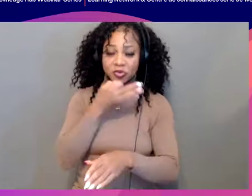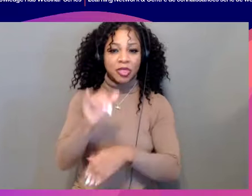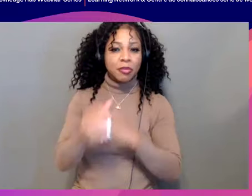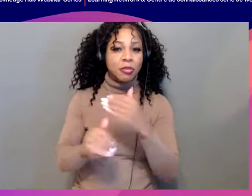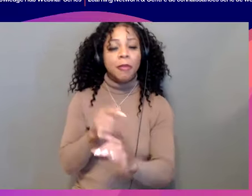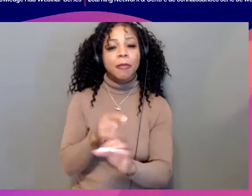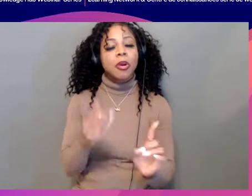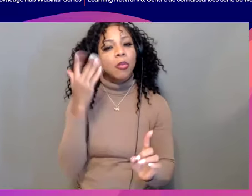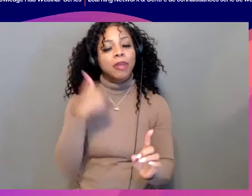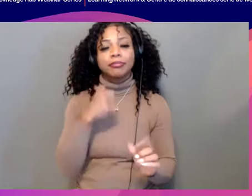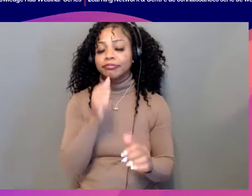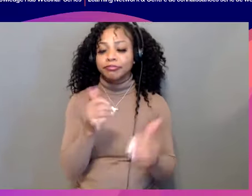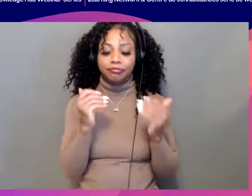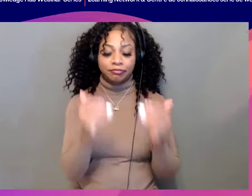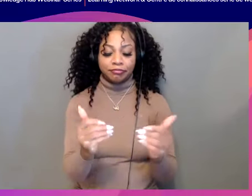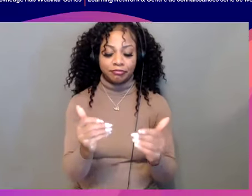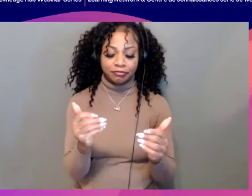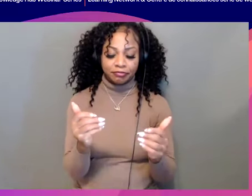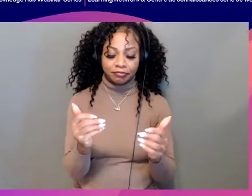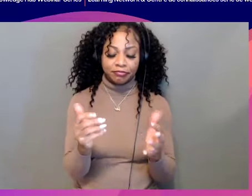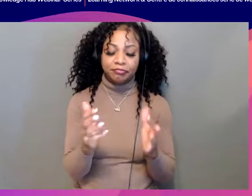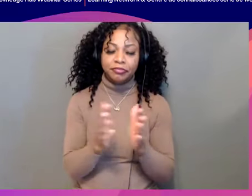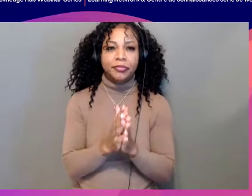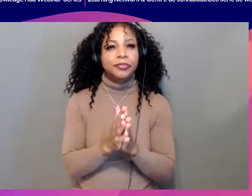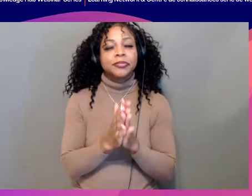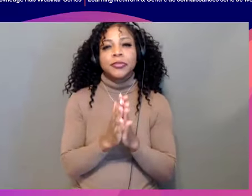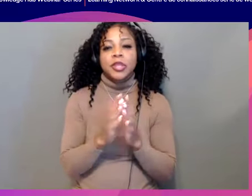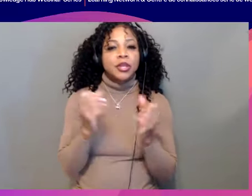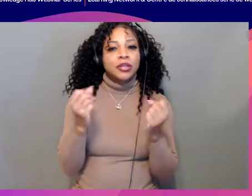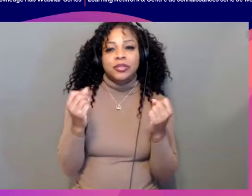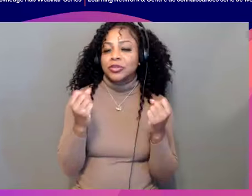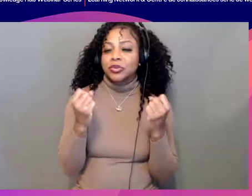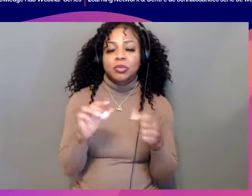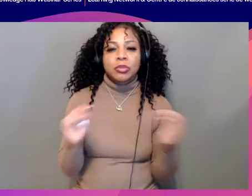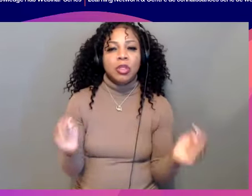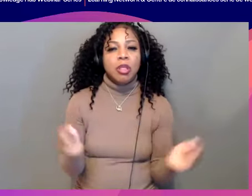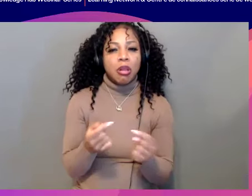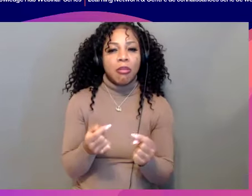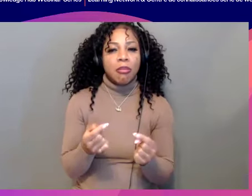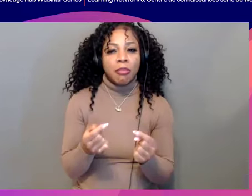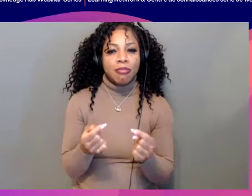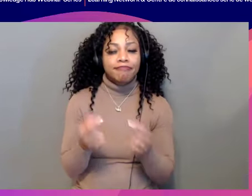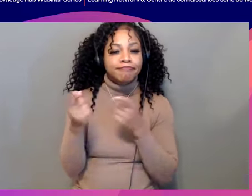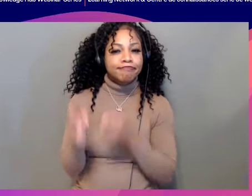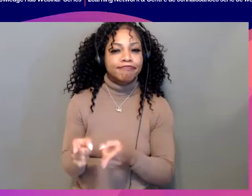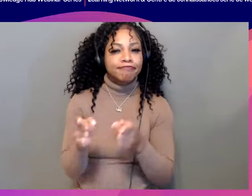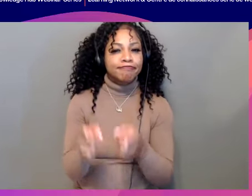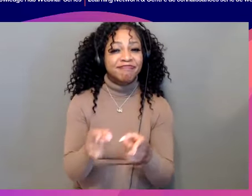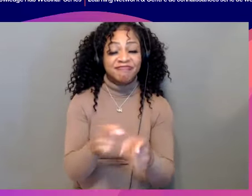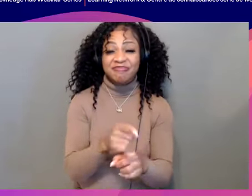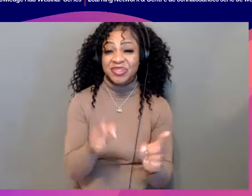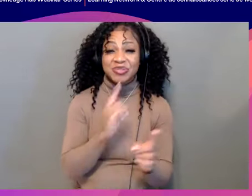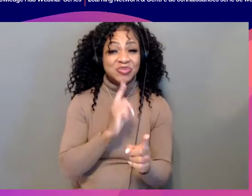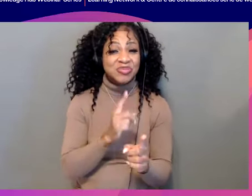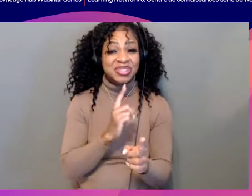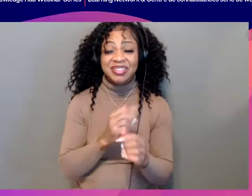followed through with it is because there is so much harm that happens that at the end of the day,